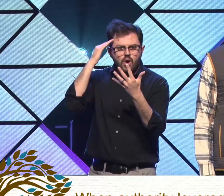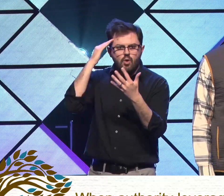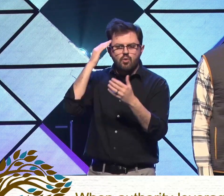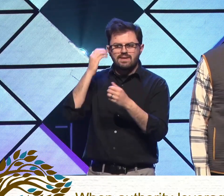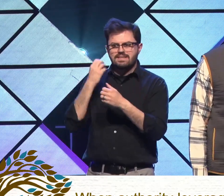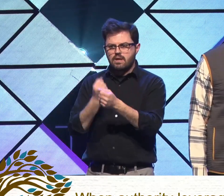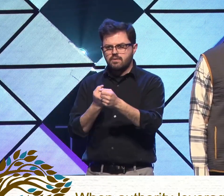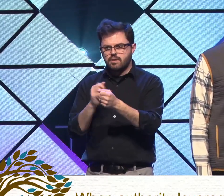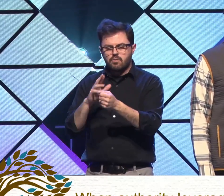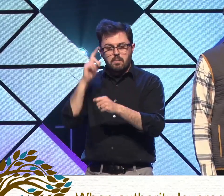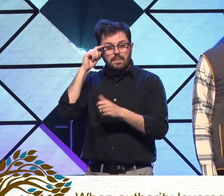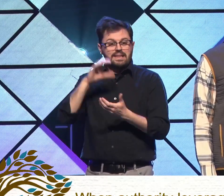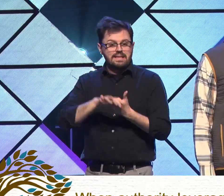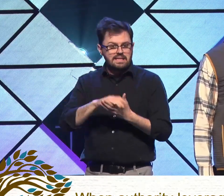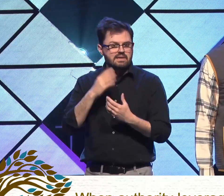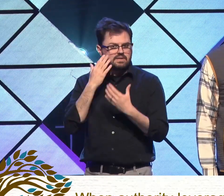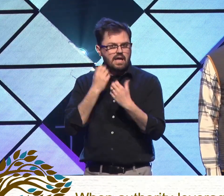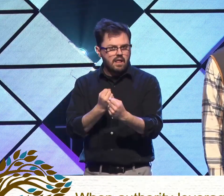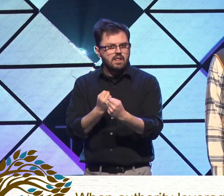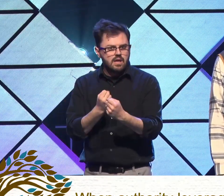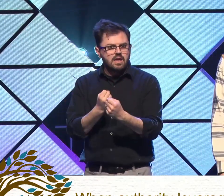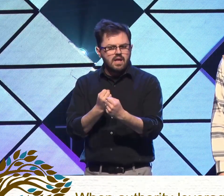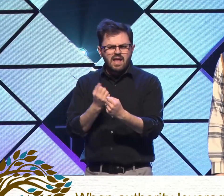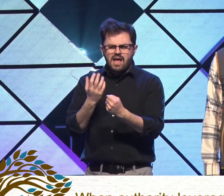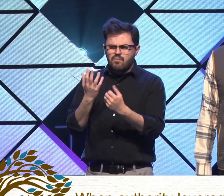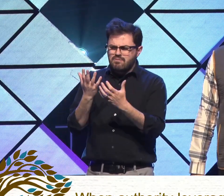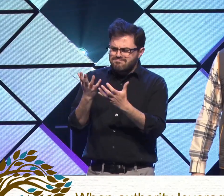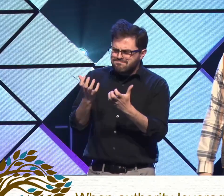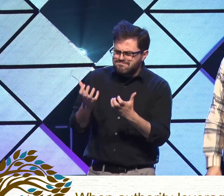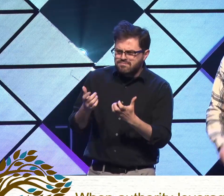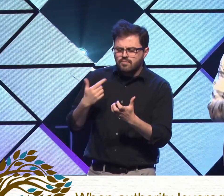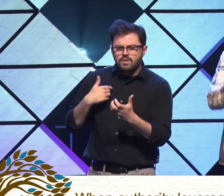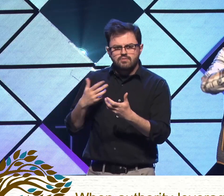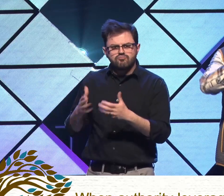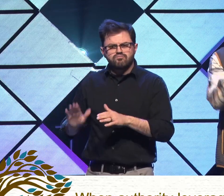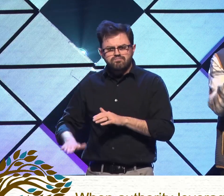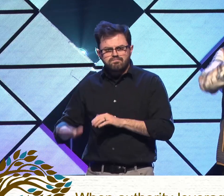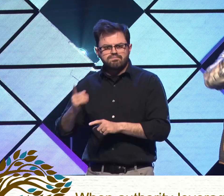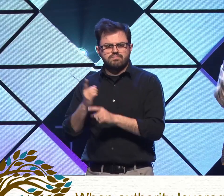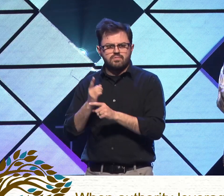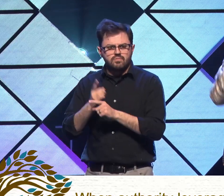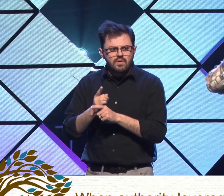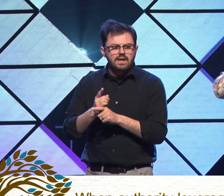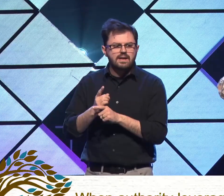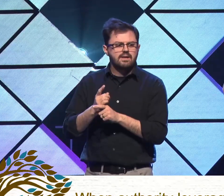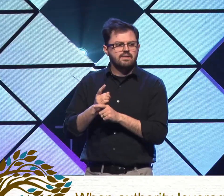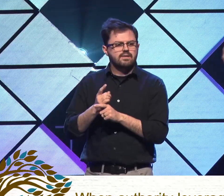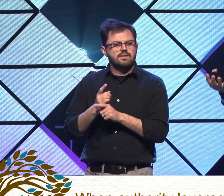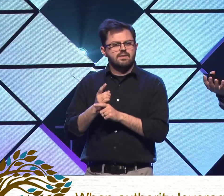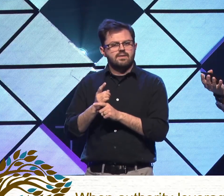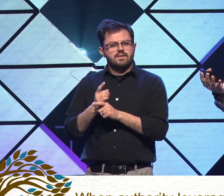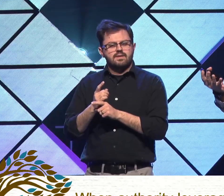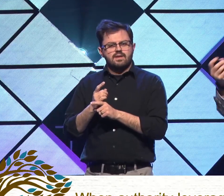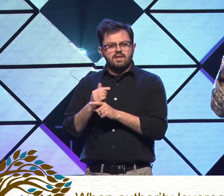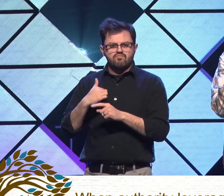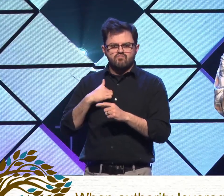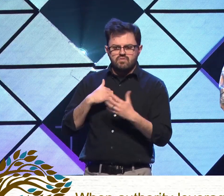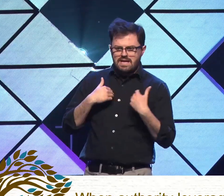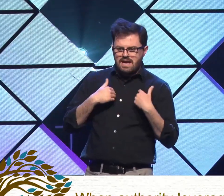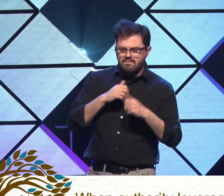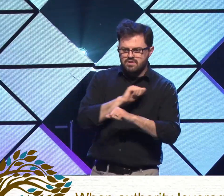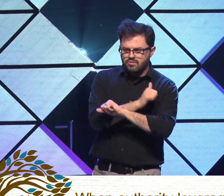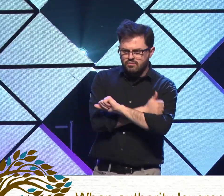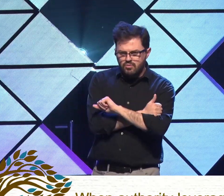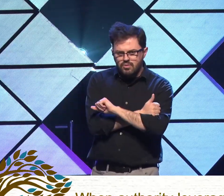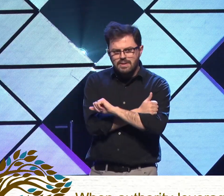is healthy for them. And we want it so badly, and we think of it that oftentimes we will slip and move, and we will have this authority as a